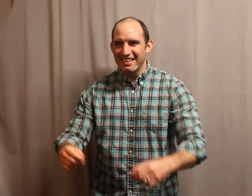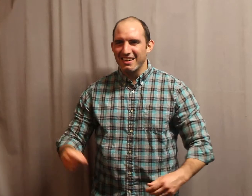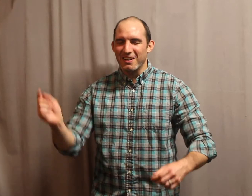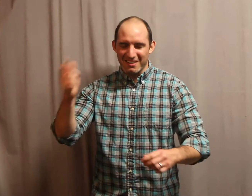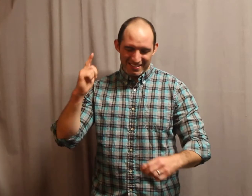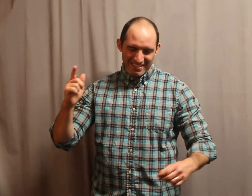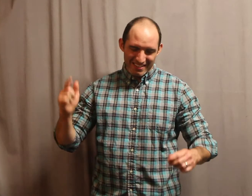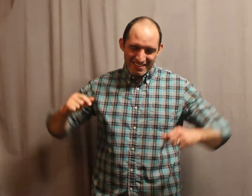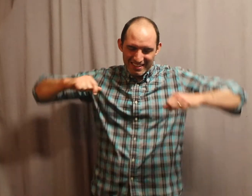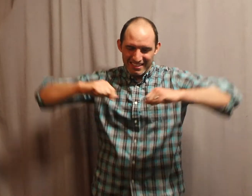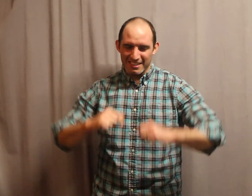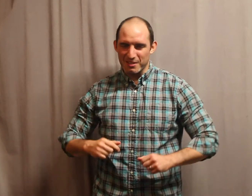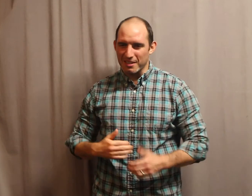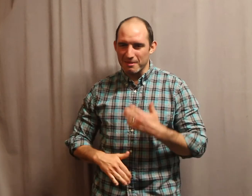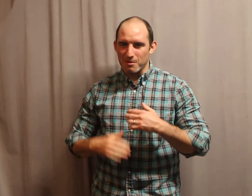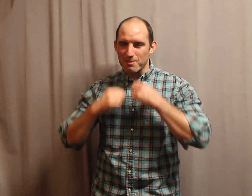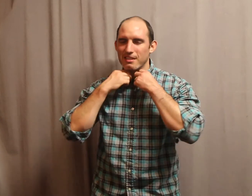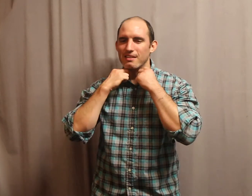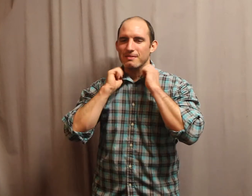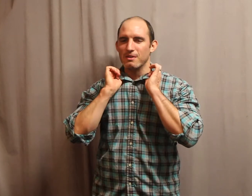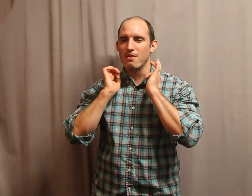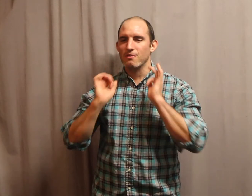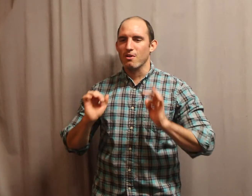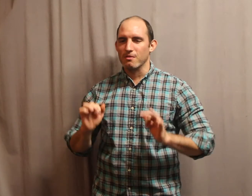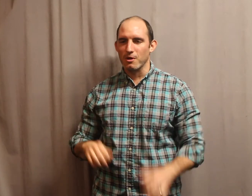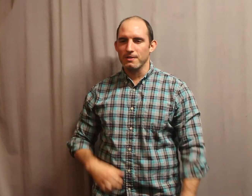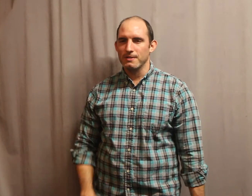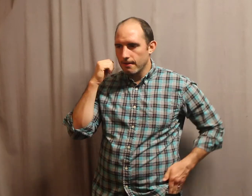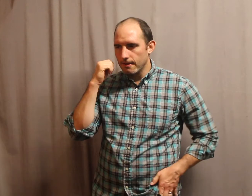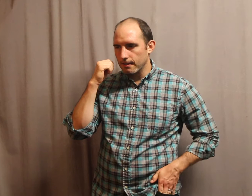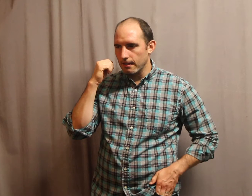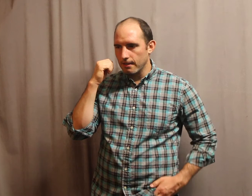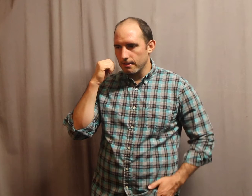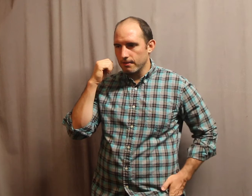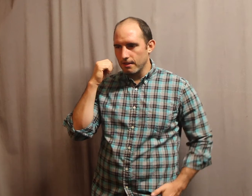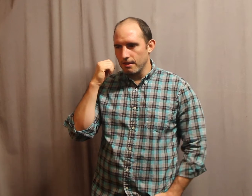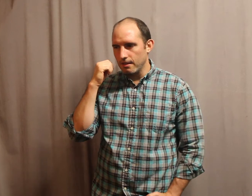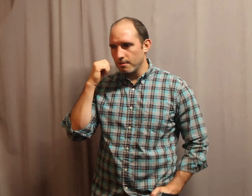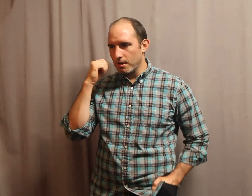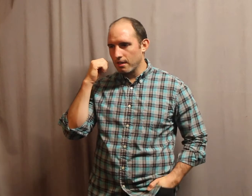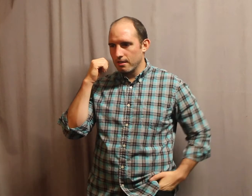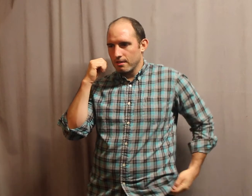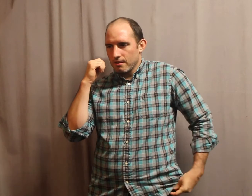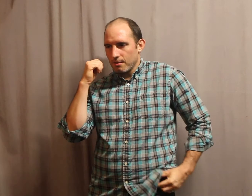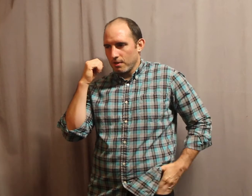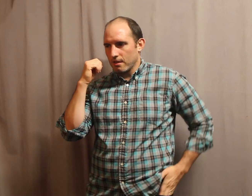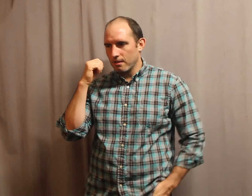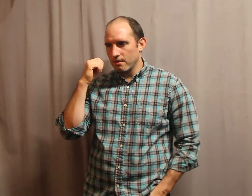I know Cindy's freaked out, but I need to. Ah, there it is. Okay. I keep going back to the wrong part. Yeah. Okay, let's try it. Is that weak? Is